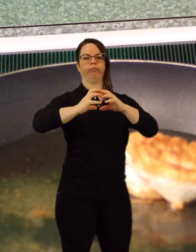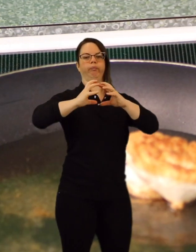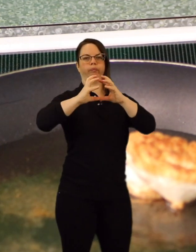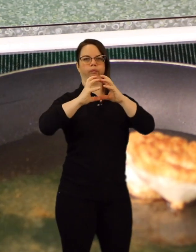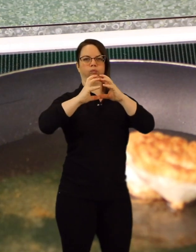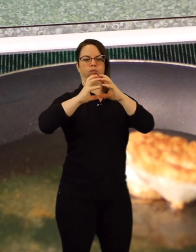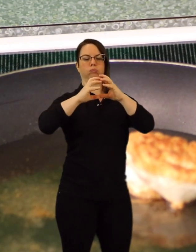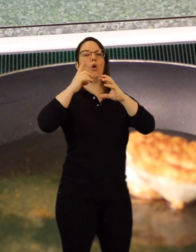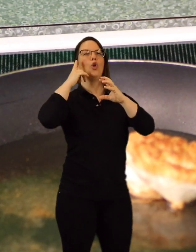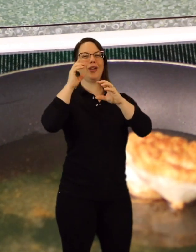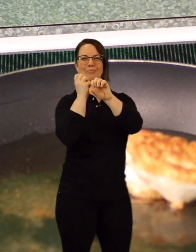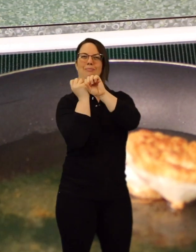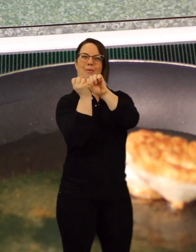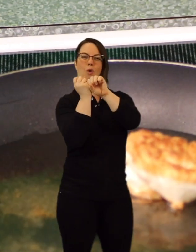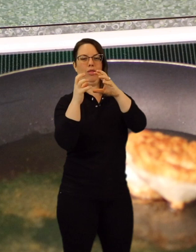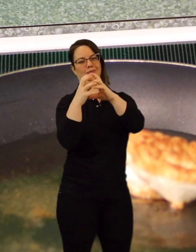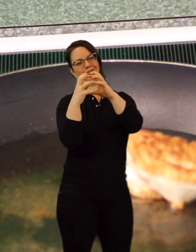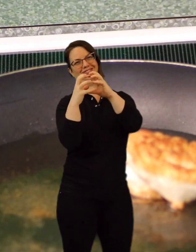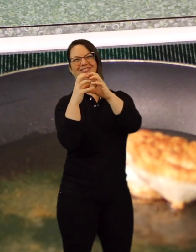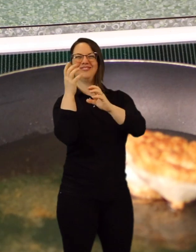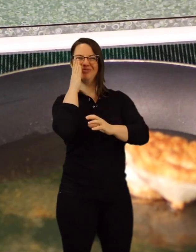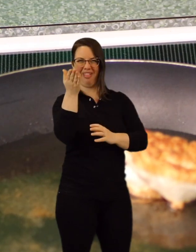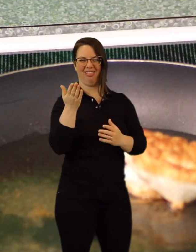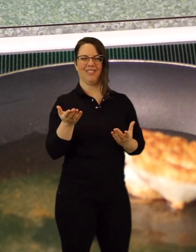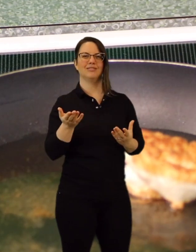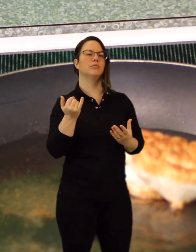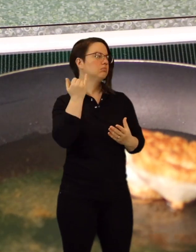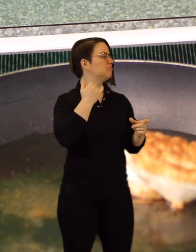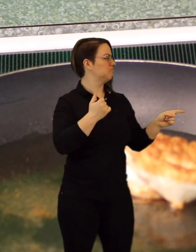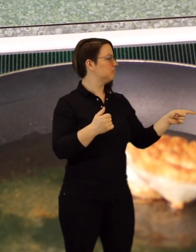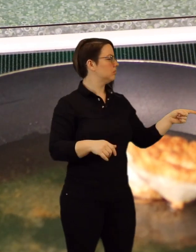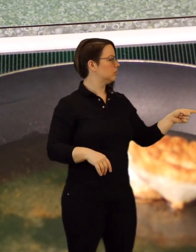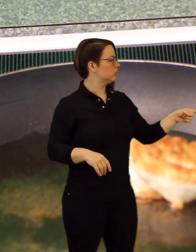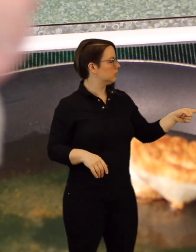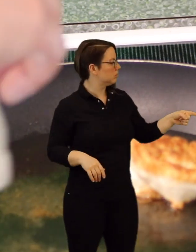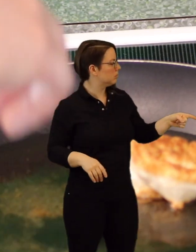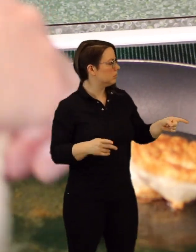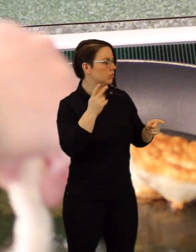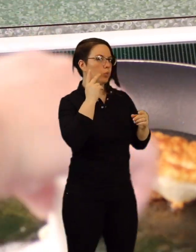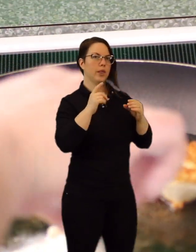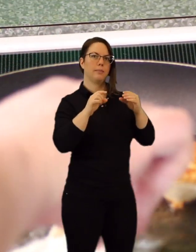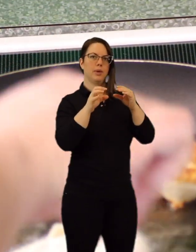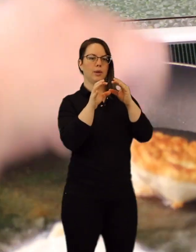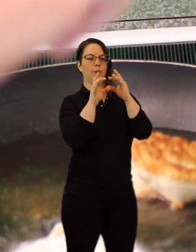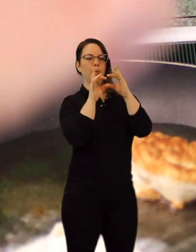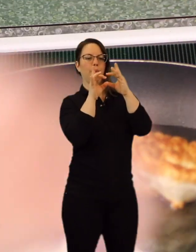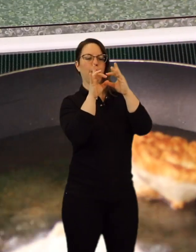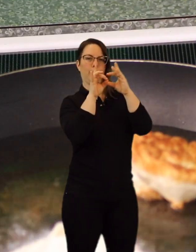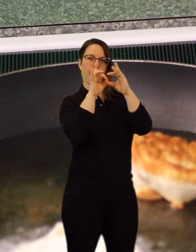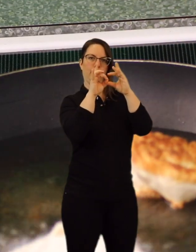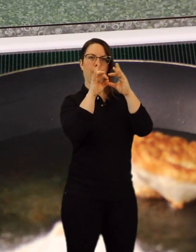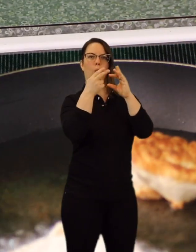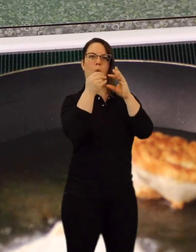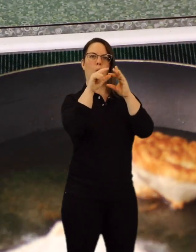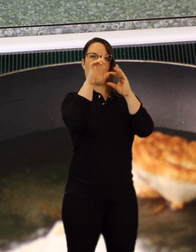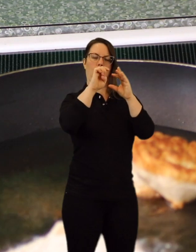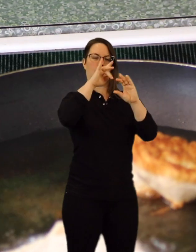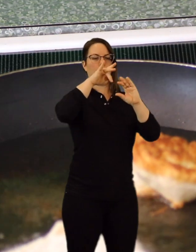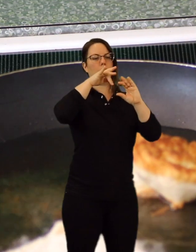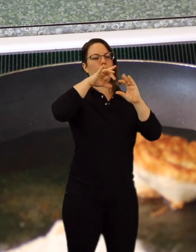of puffs up evenly. So I'll just make a little hole. It's about the size of my palm. I'm just going to put it in there.